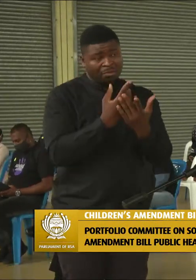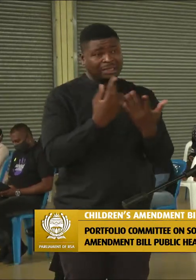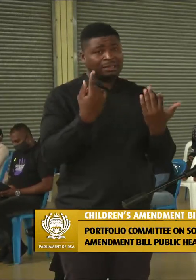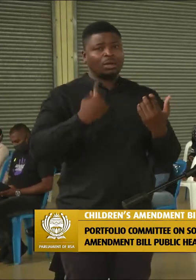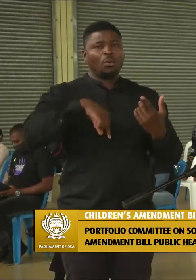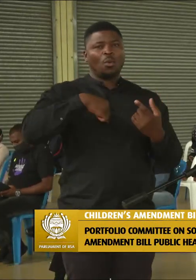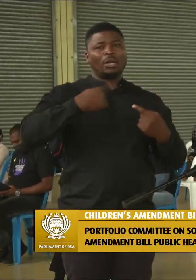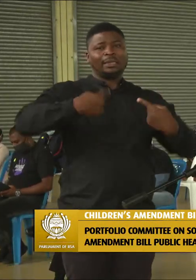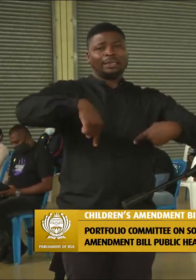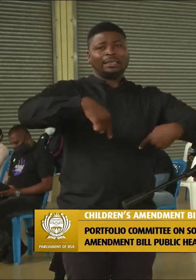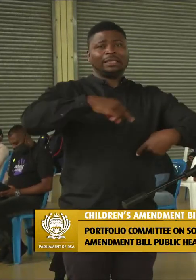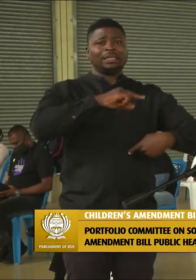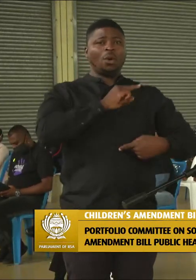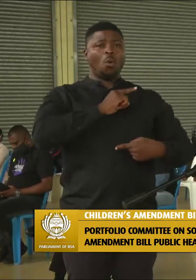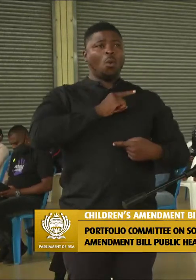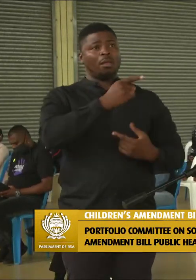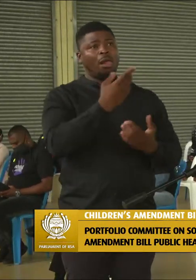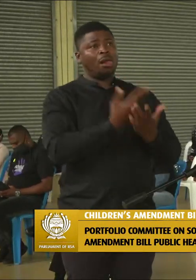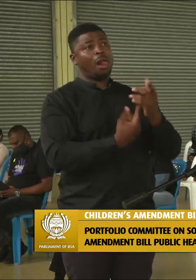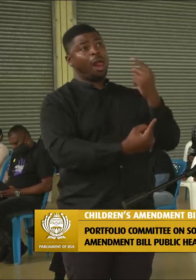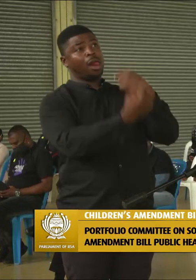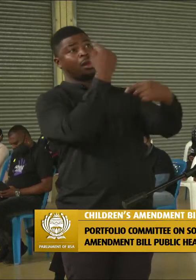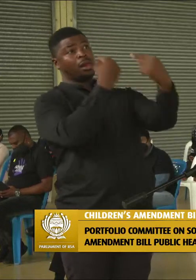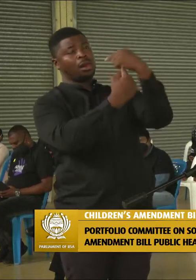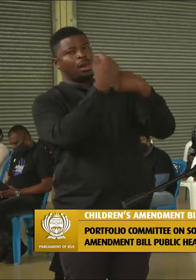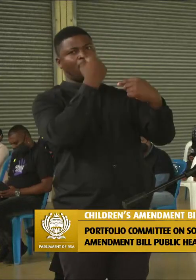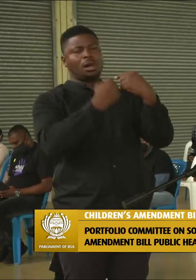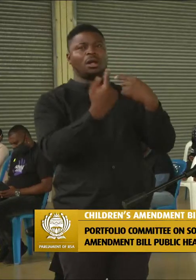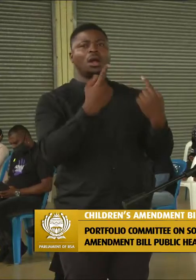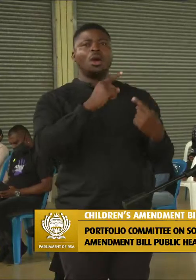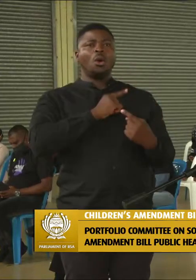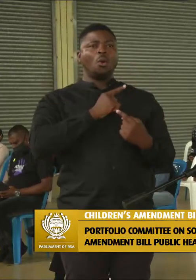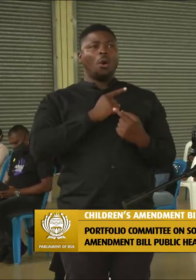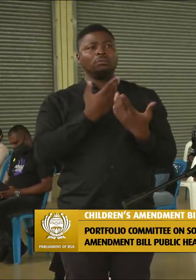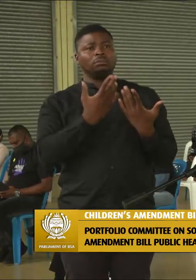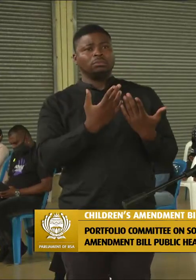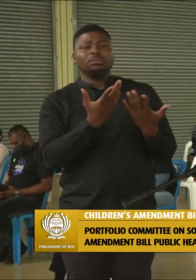to say the behavior of the child in school. Ngoba baye babe